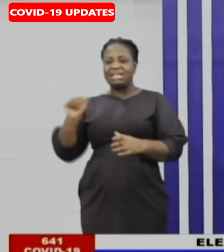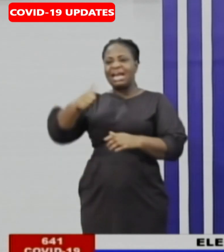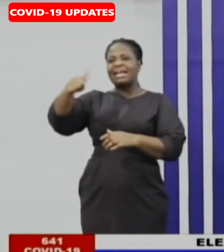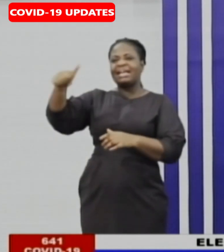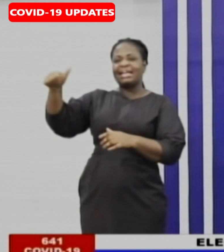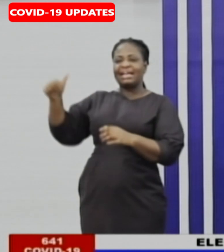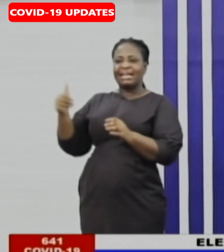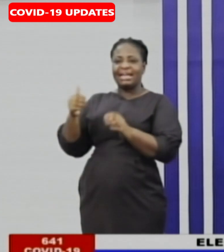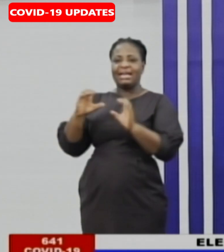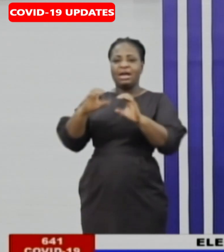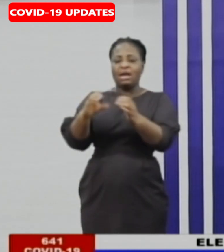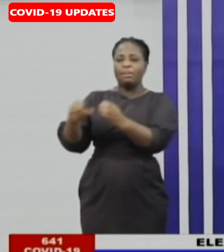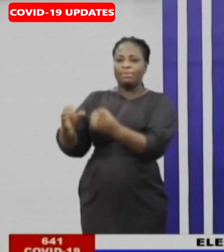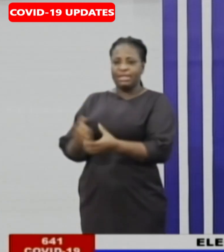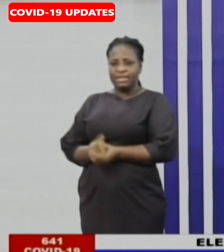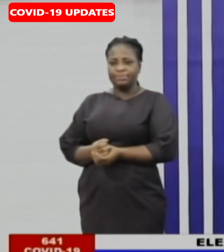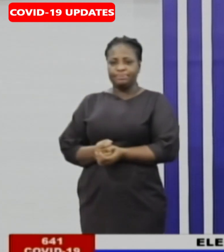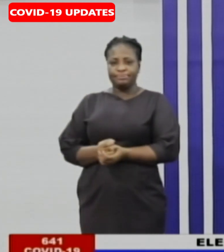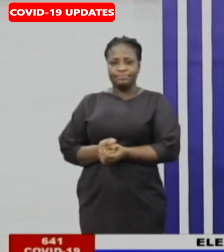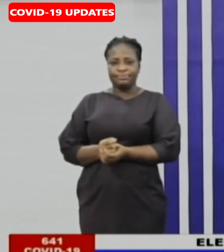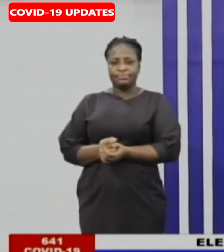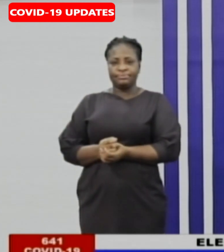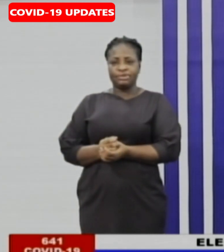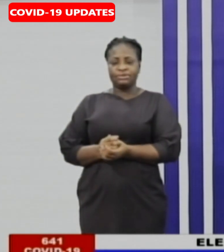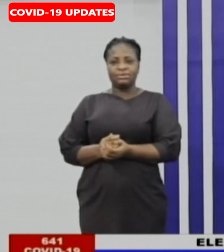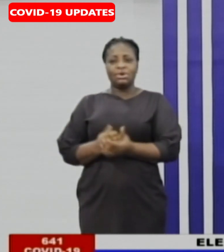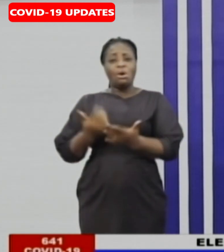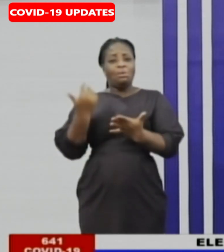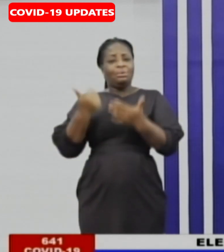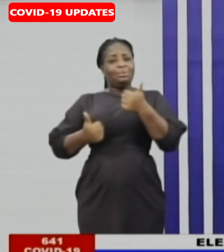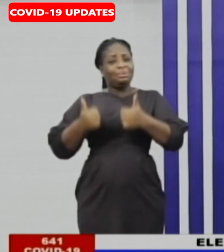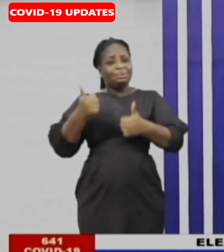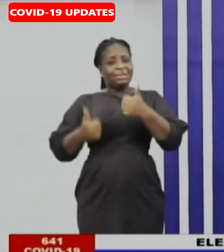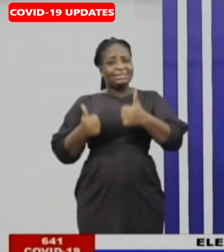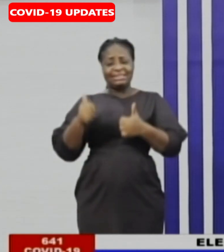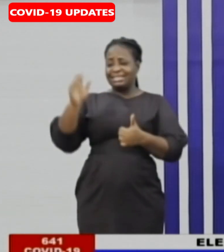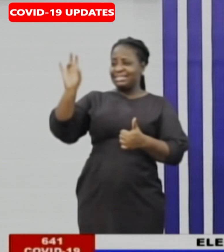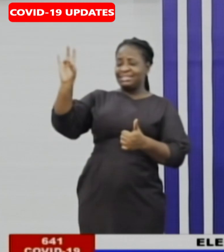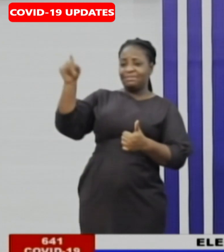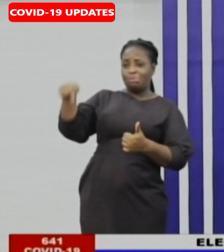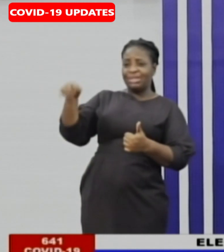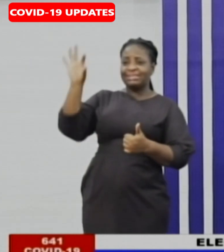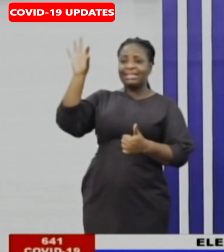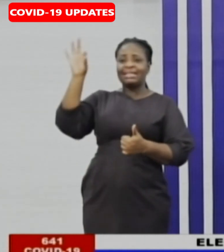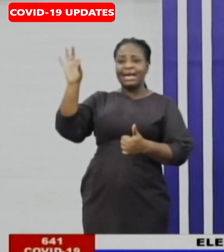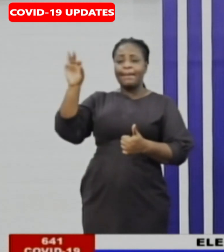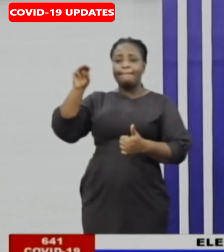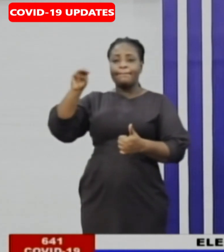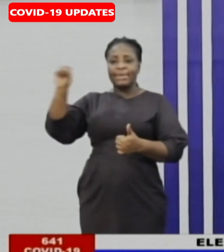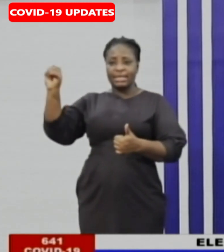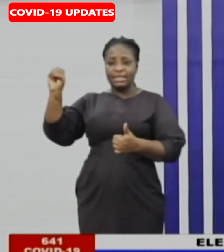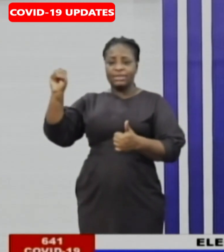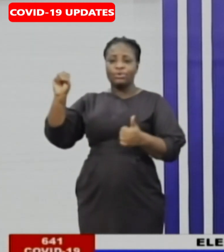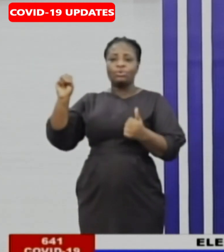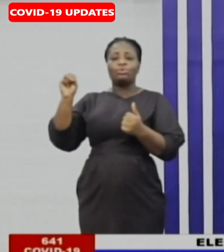Limited, Enclave Power Limited, of which 7.9 million Ghana cedis per